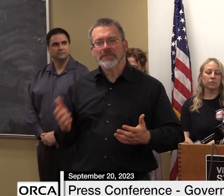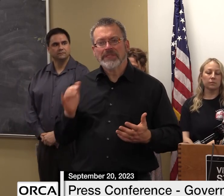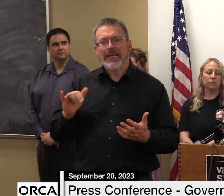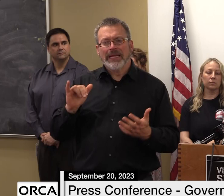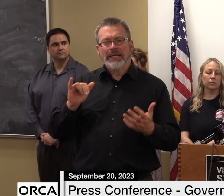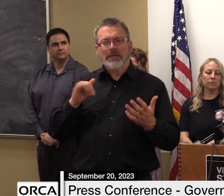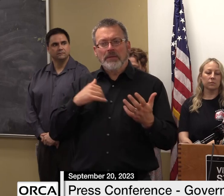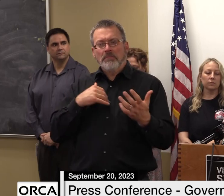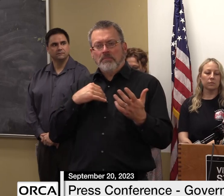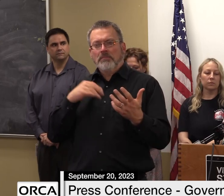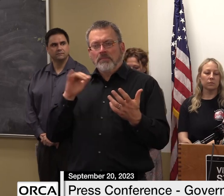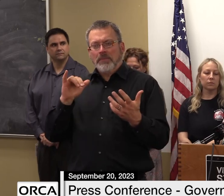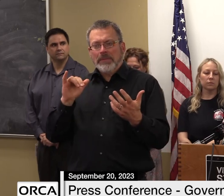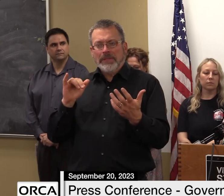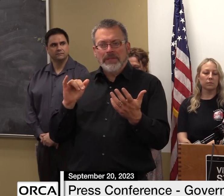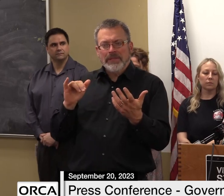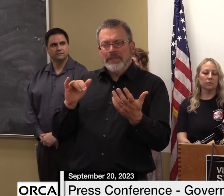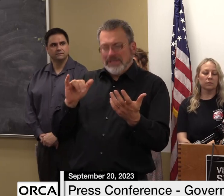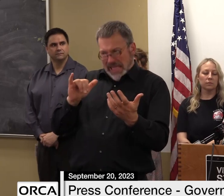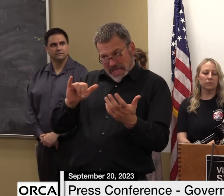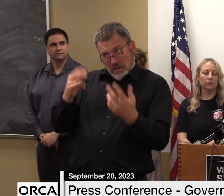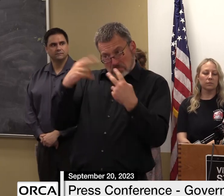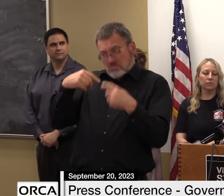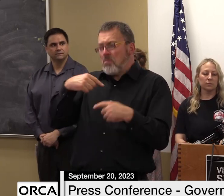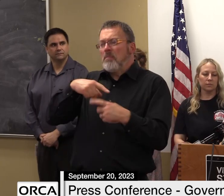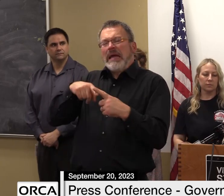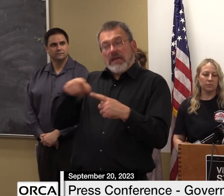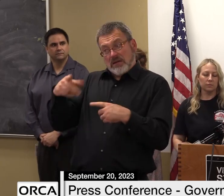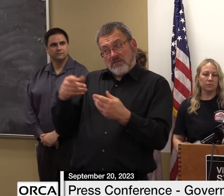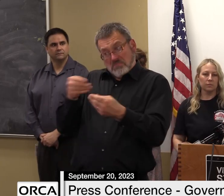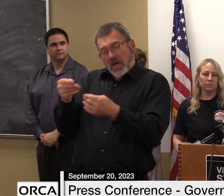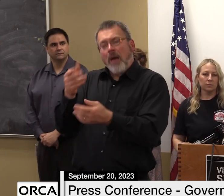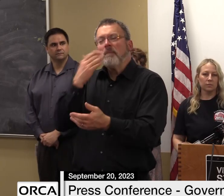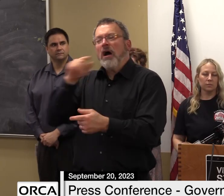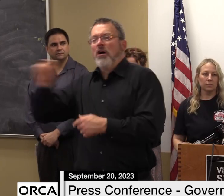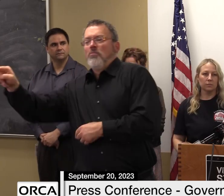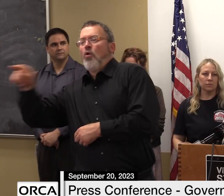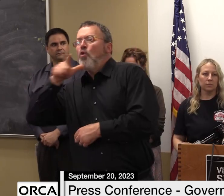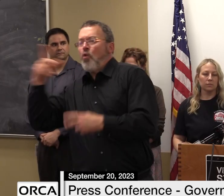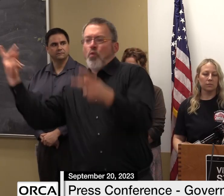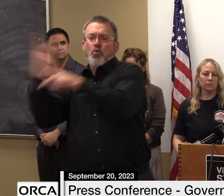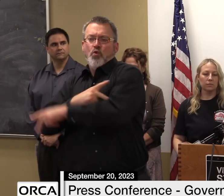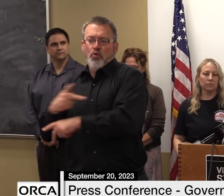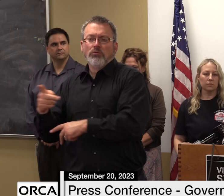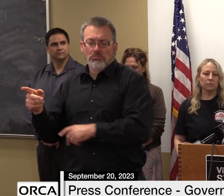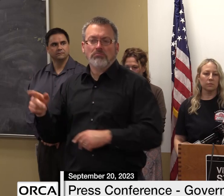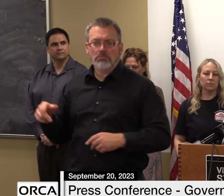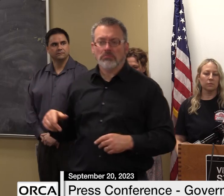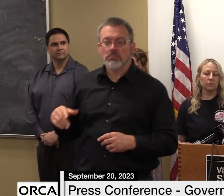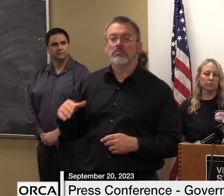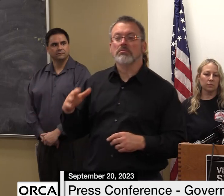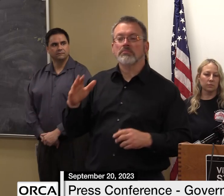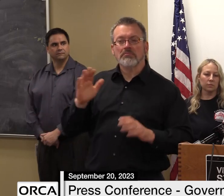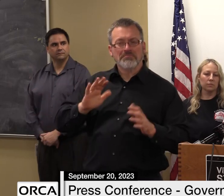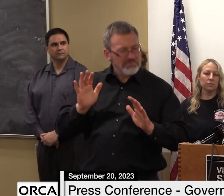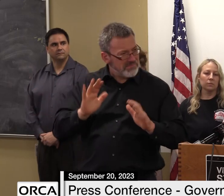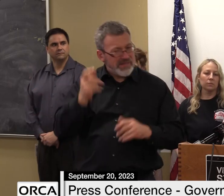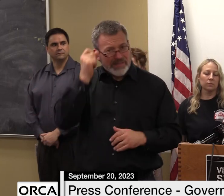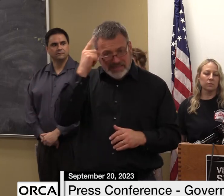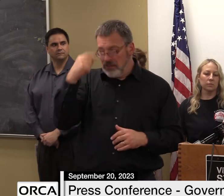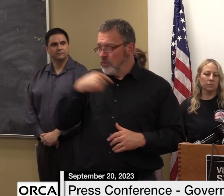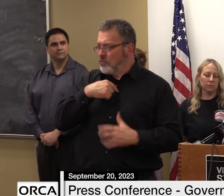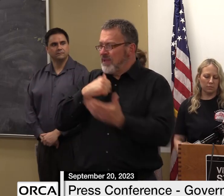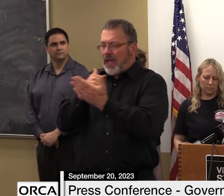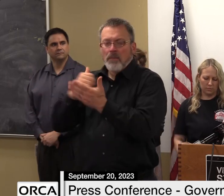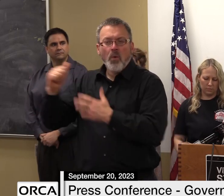We explained that we're here to help everybody, regardless of loss, income, or social status, and that the government is here